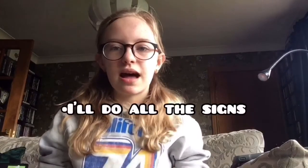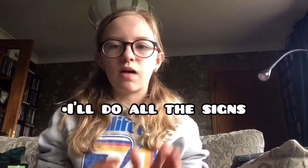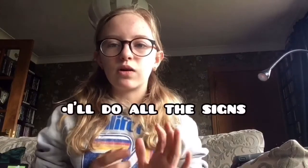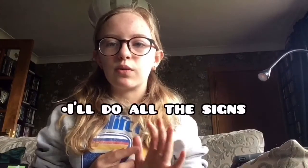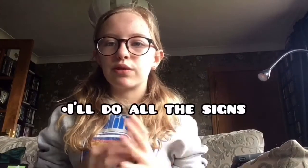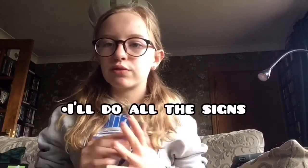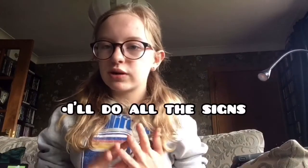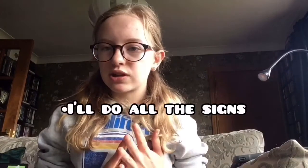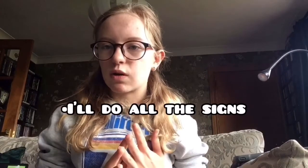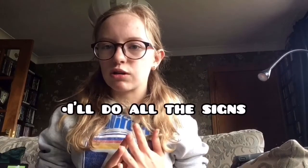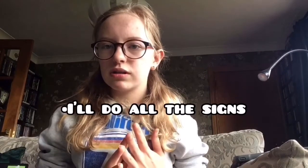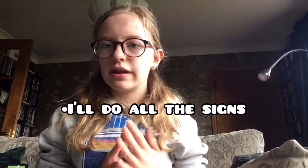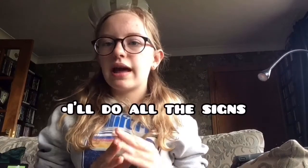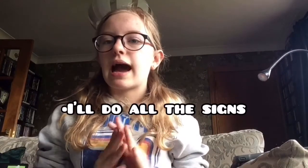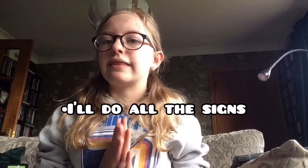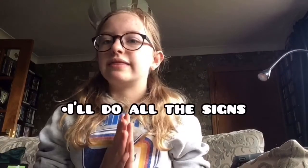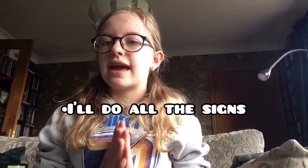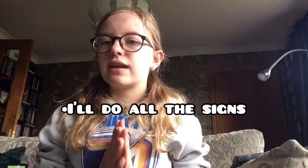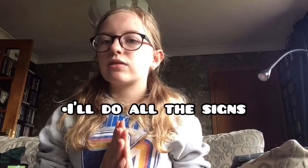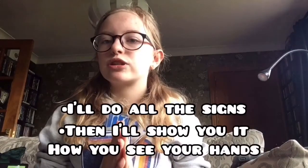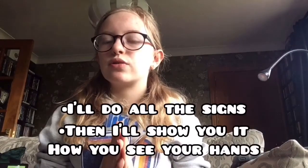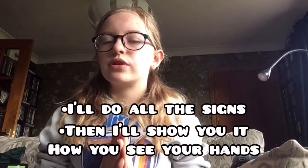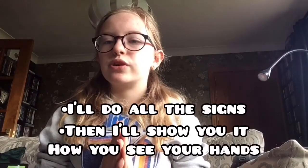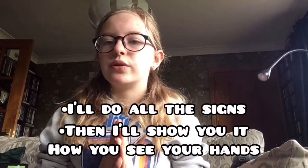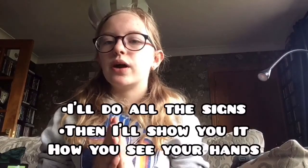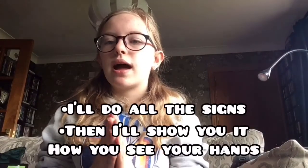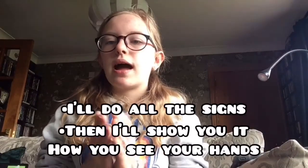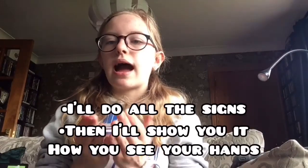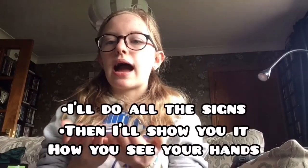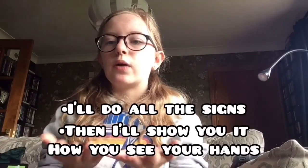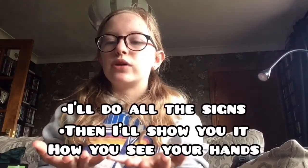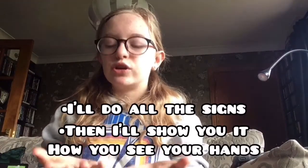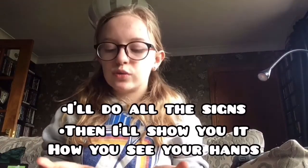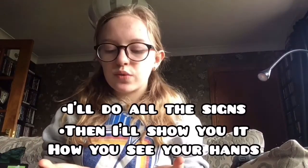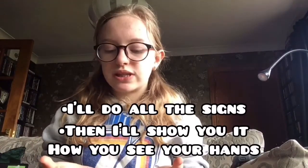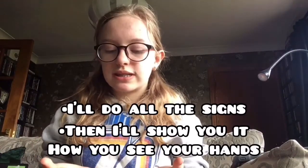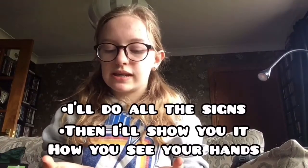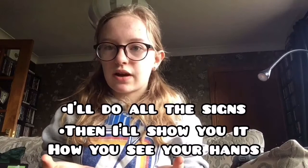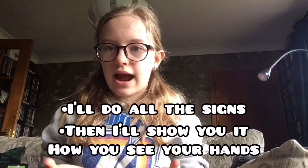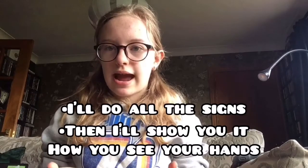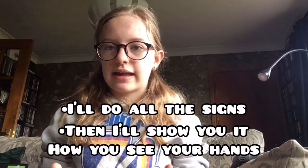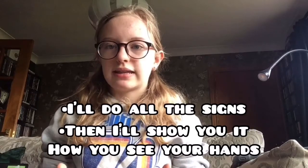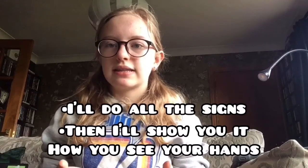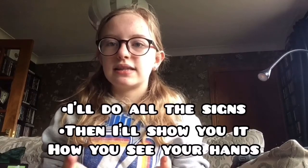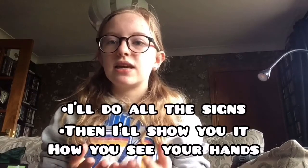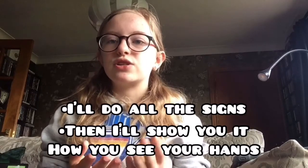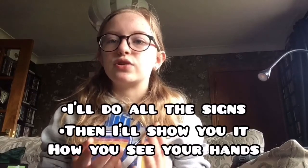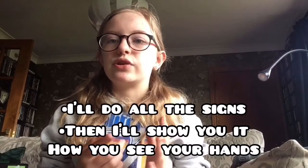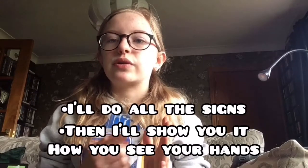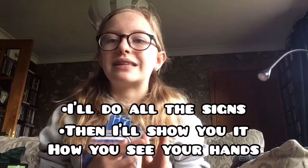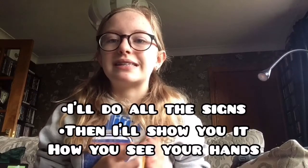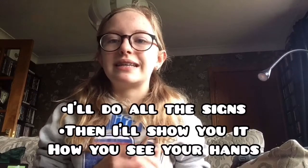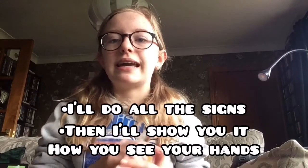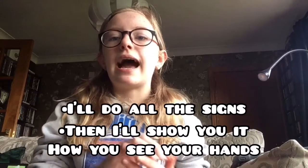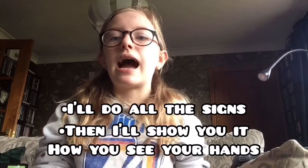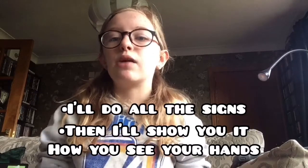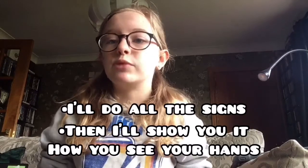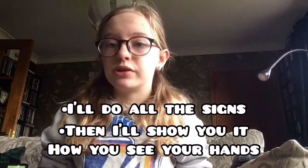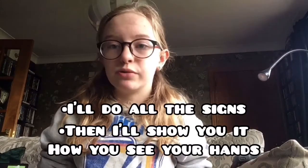go through it all, and then I'll show you how you would see your hands so you can see how you would